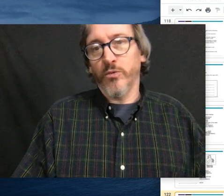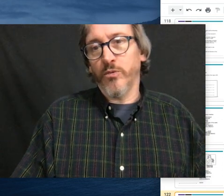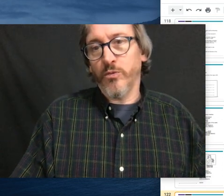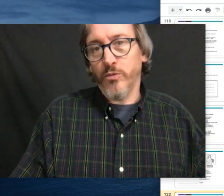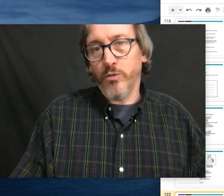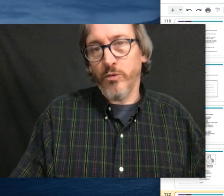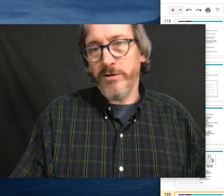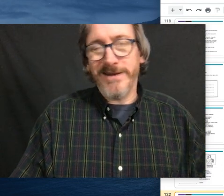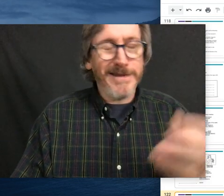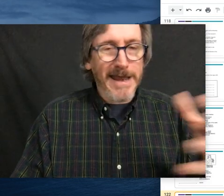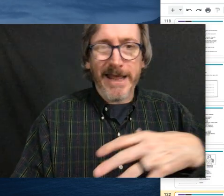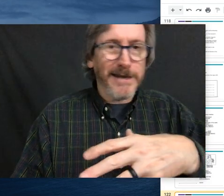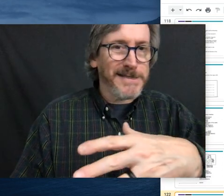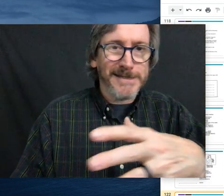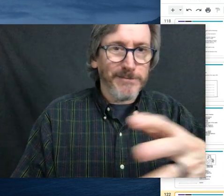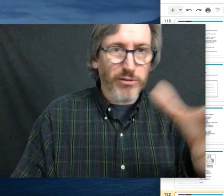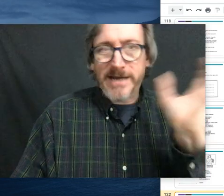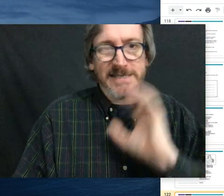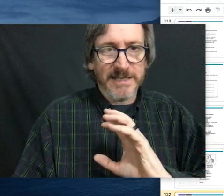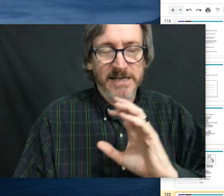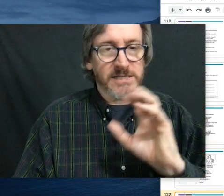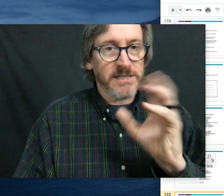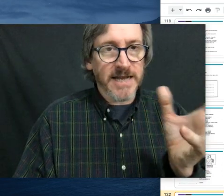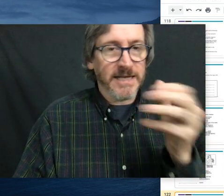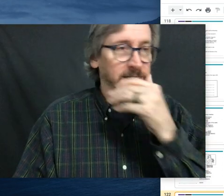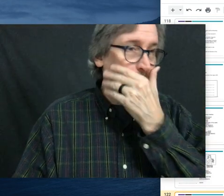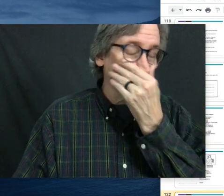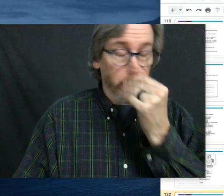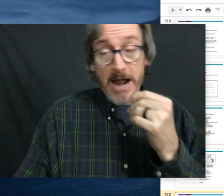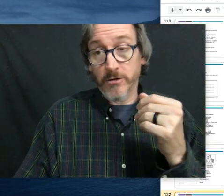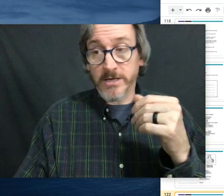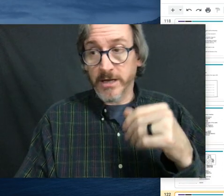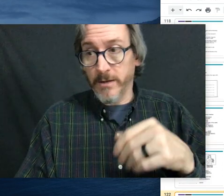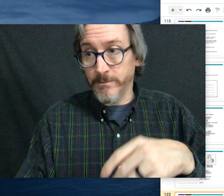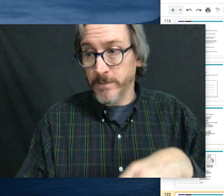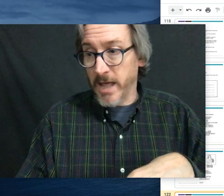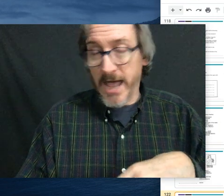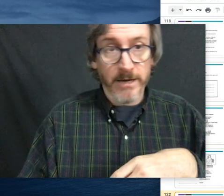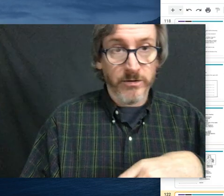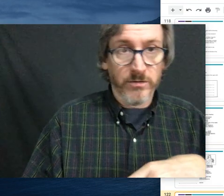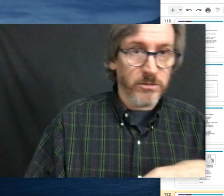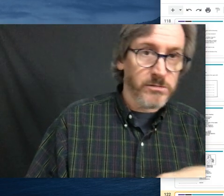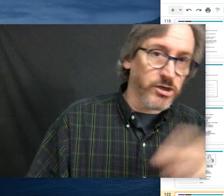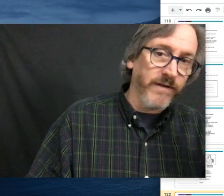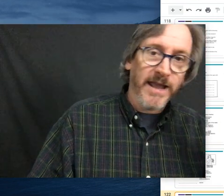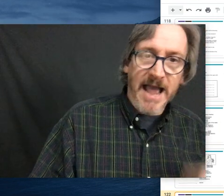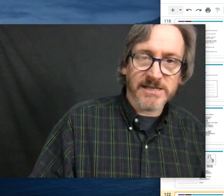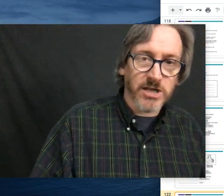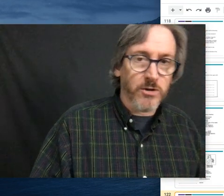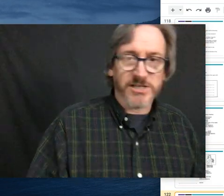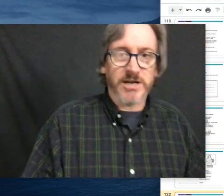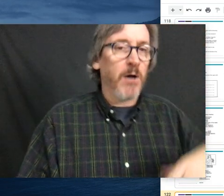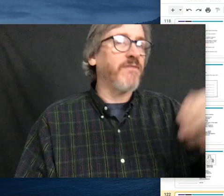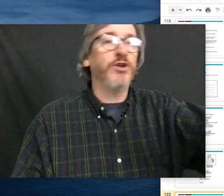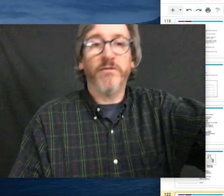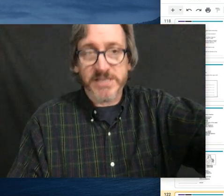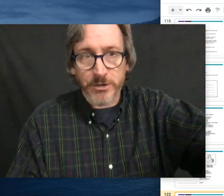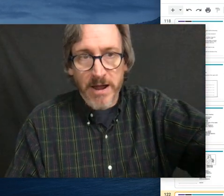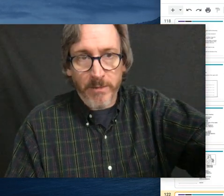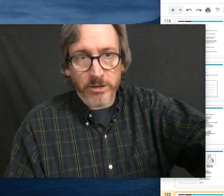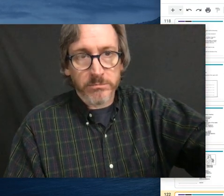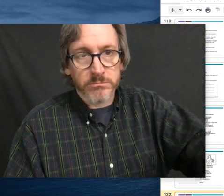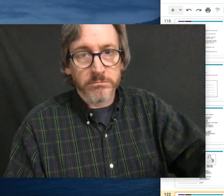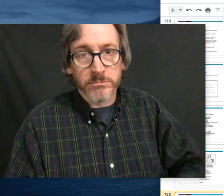So then it's practicing this. The idea is that we go around and survey, ask a question. How often do you go